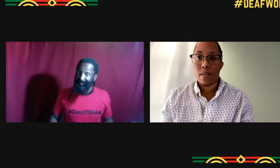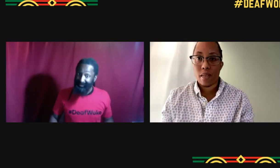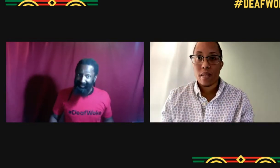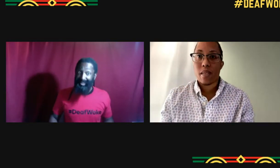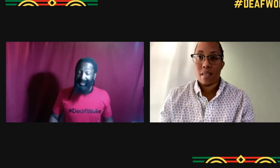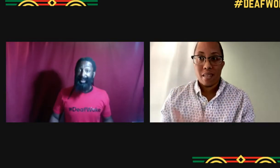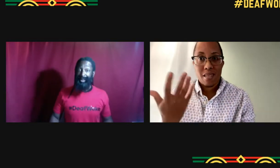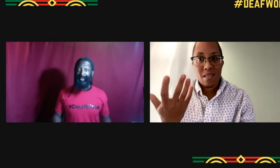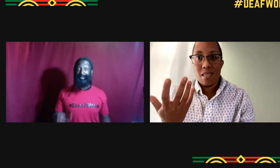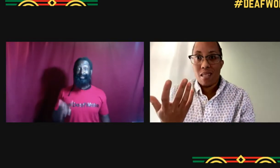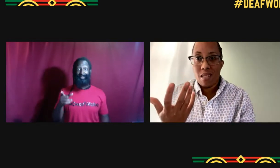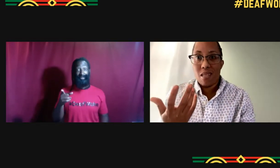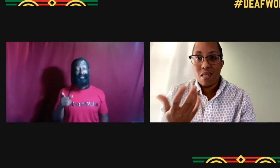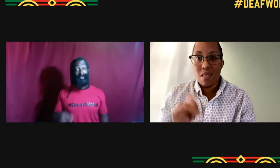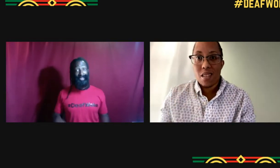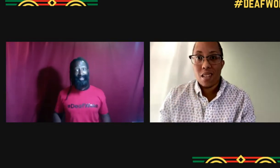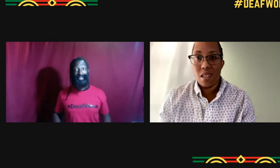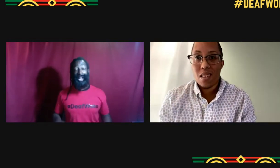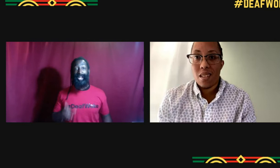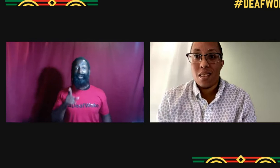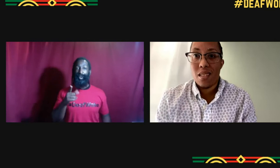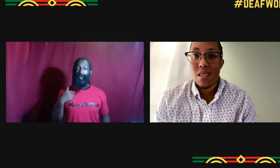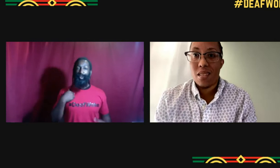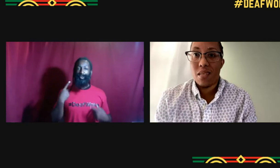COVID impacted in your life, you know?